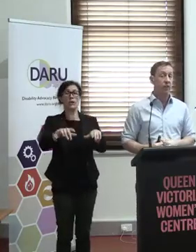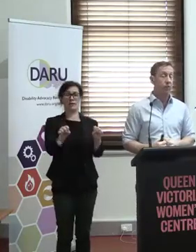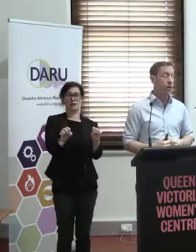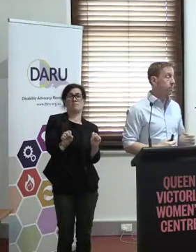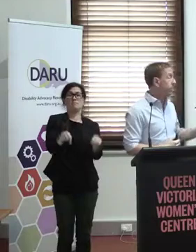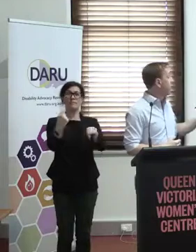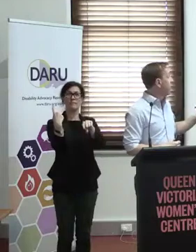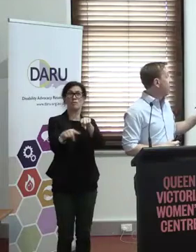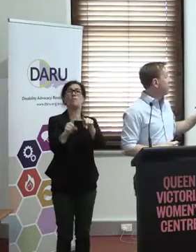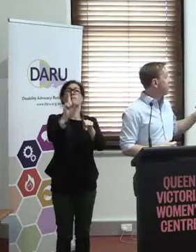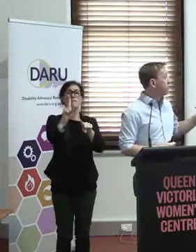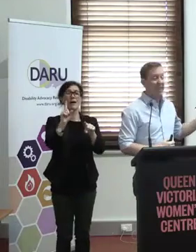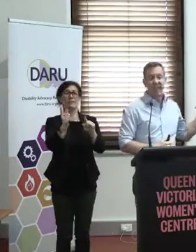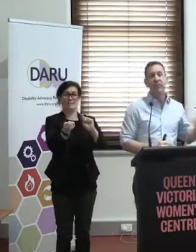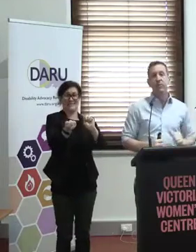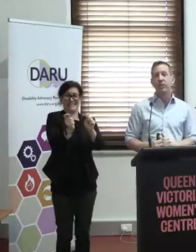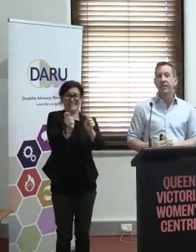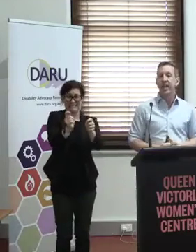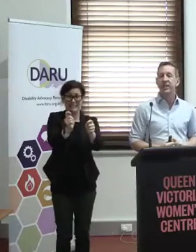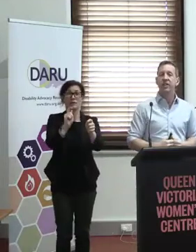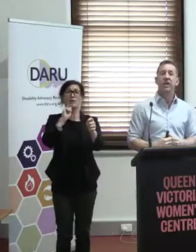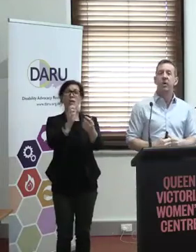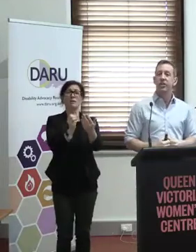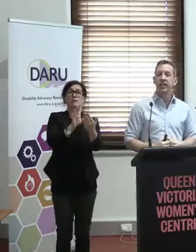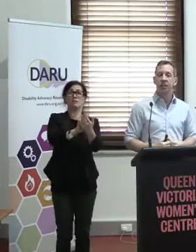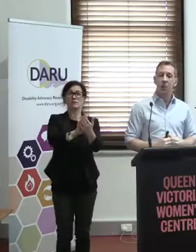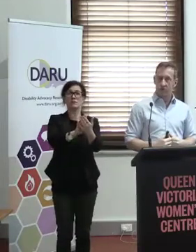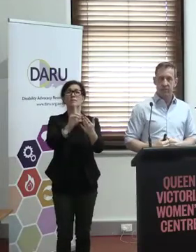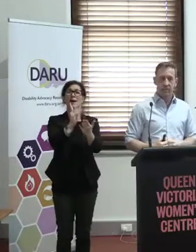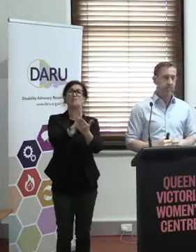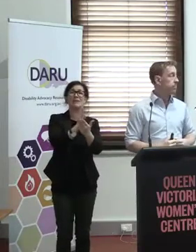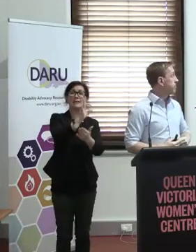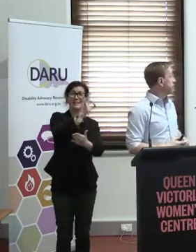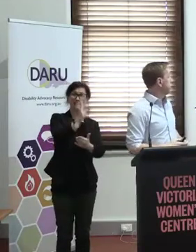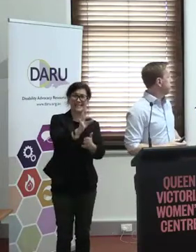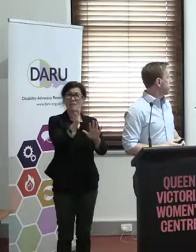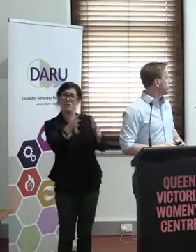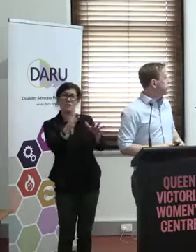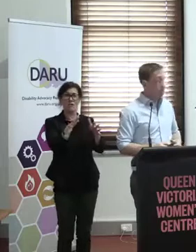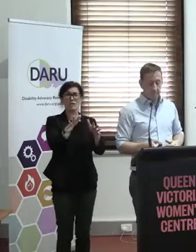produce the final report, but it gives you a good indication and they won't change a lot.